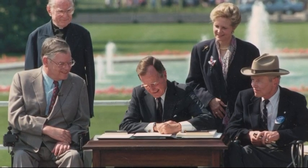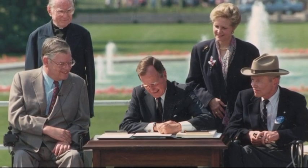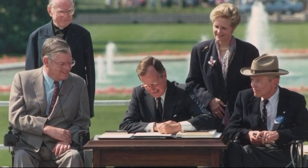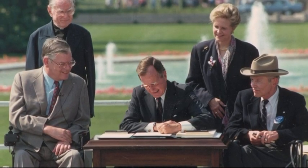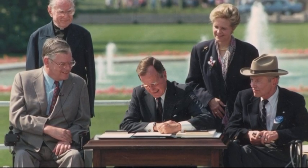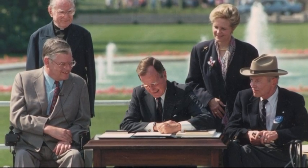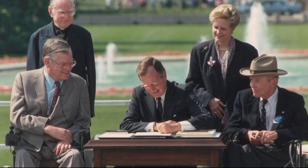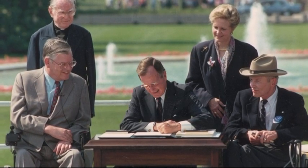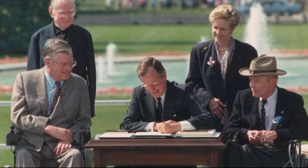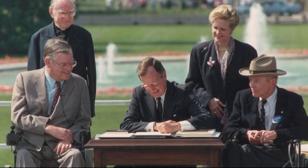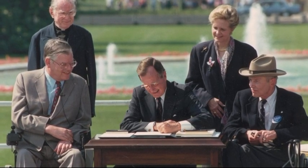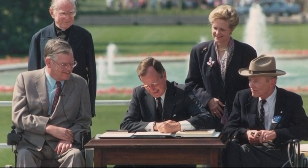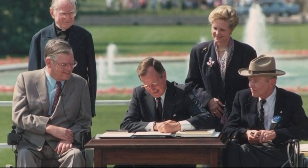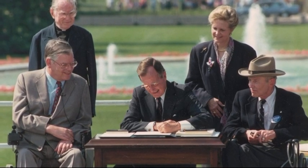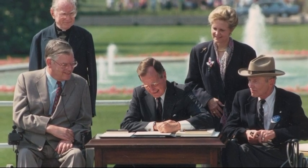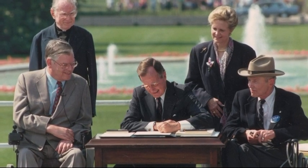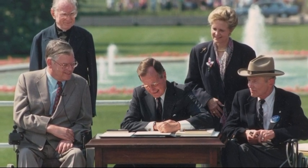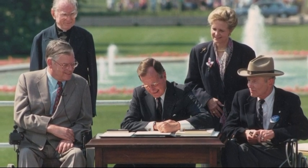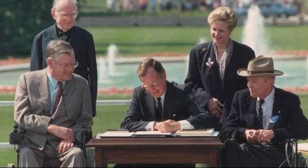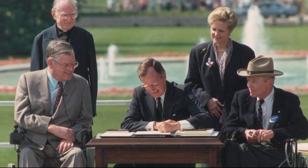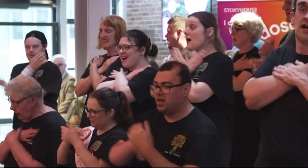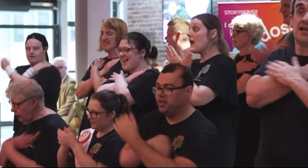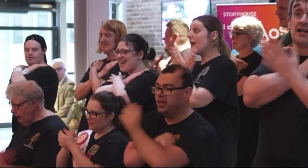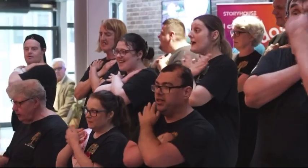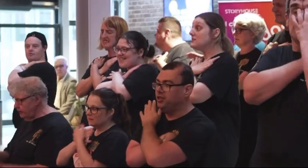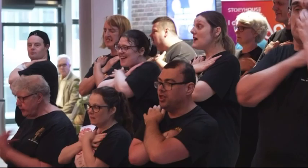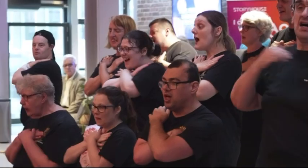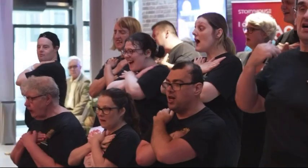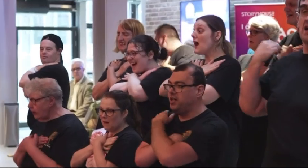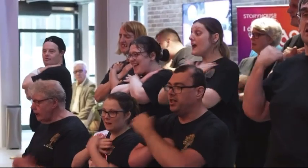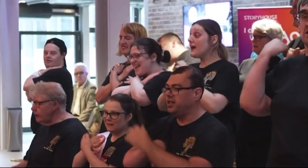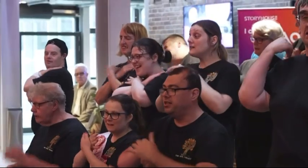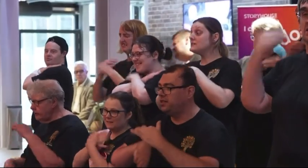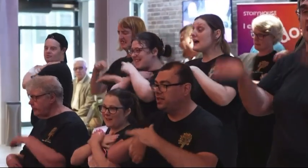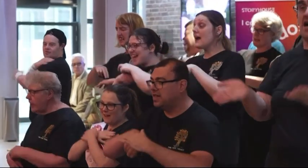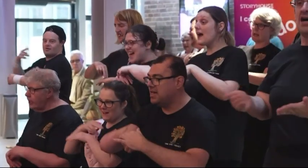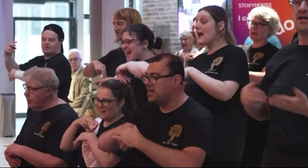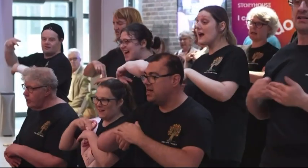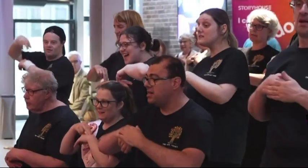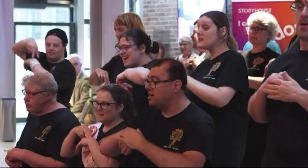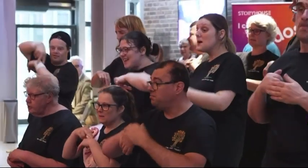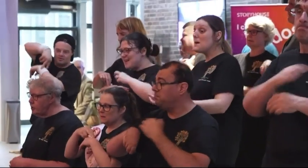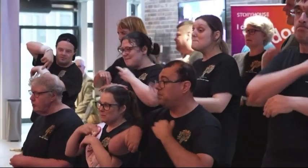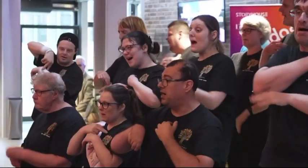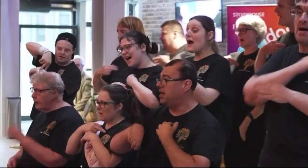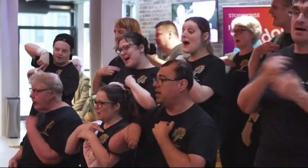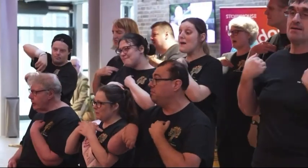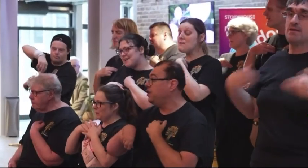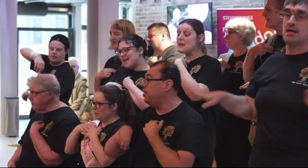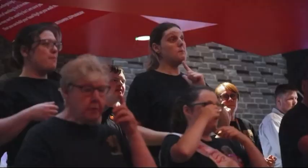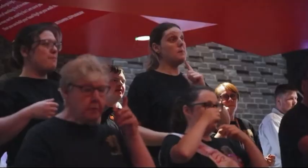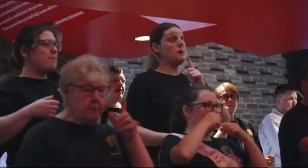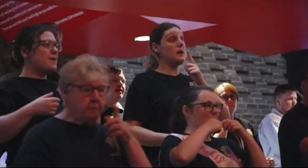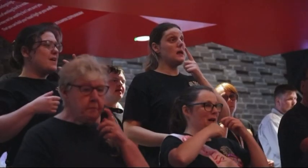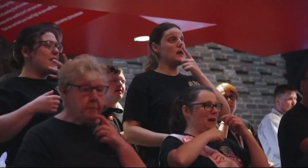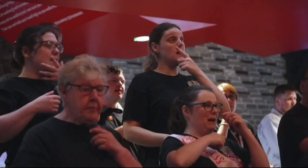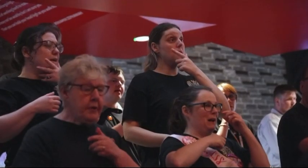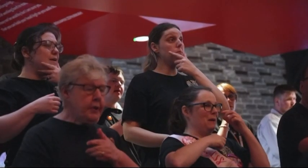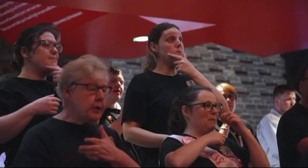it's evolved into a month-long event. It's a chance for the disabled community to celebrate being themselves, no matter their differences,